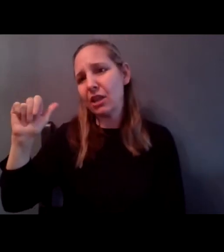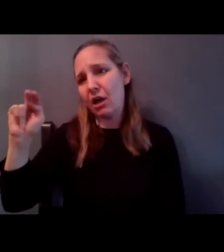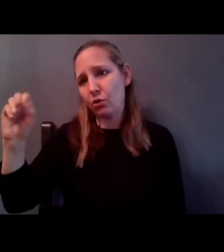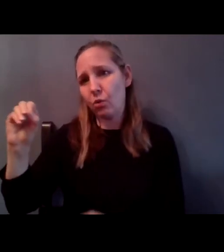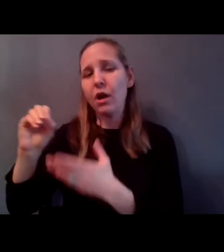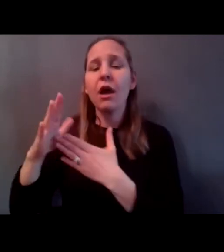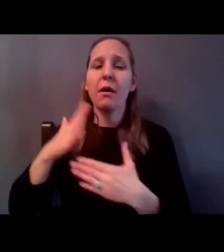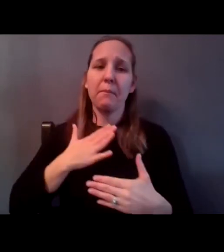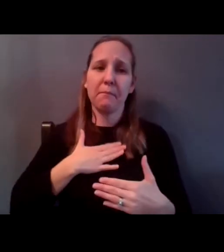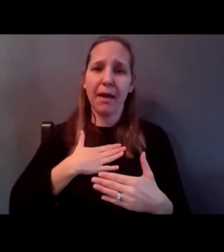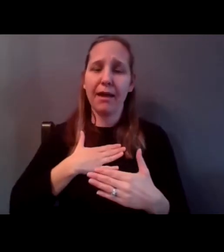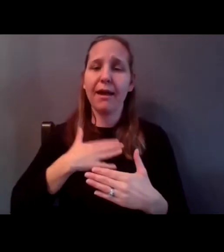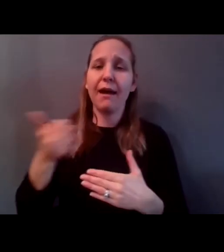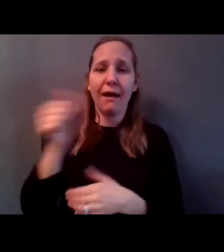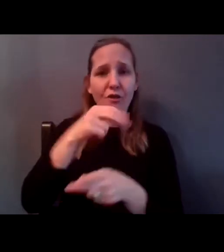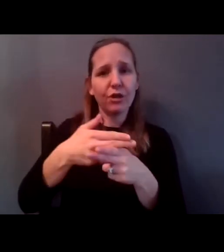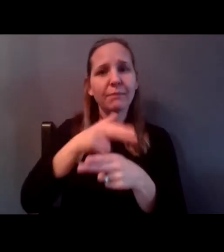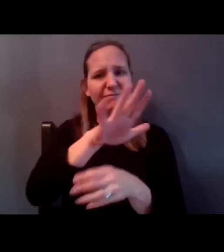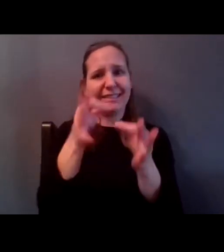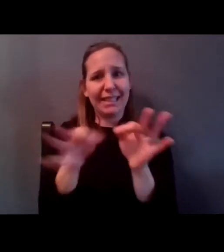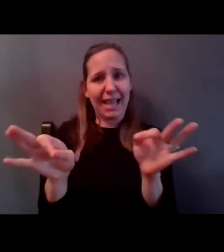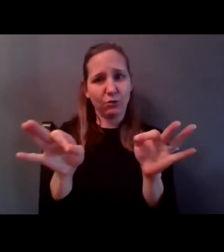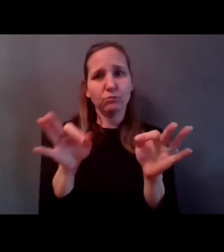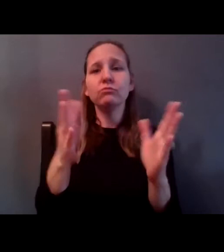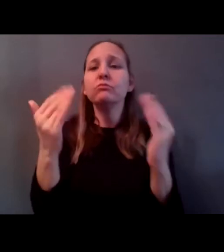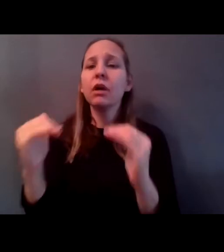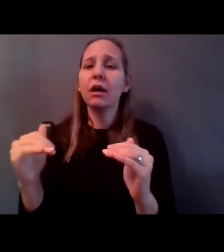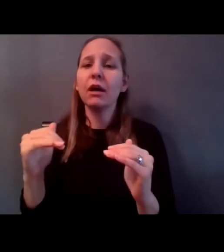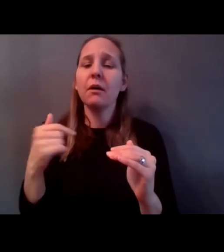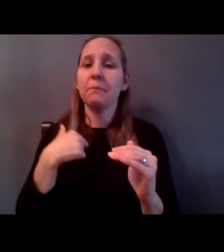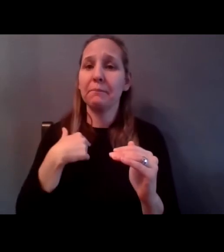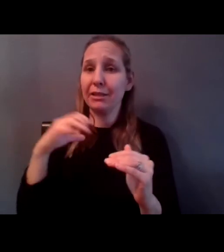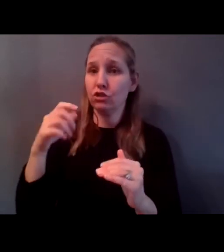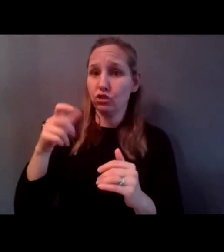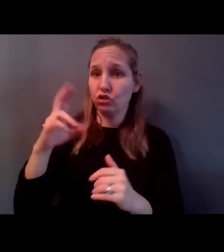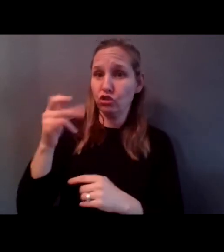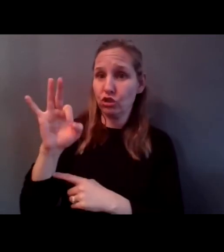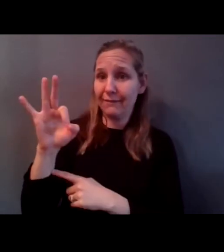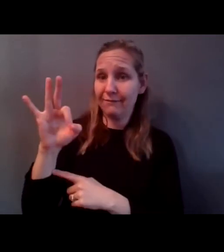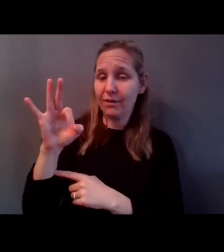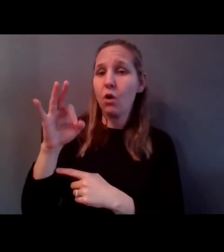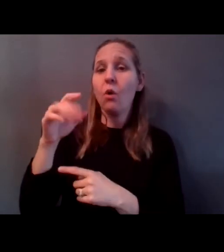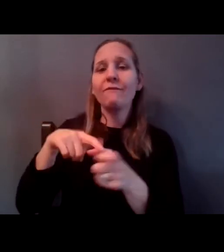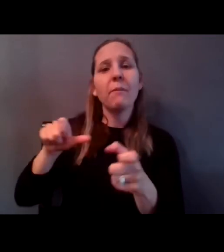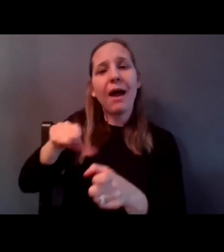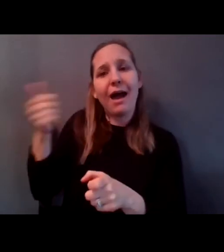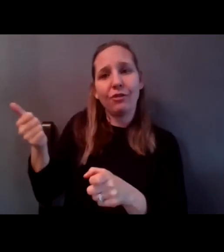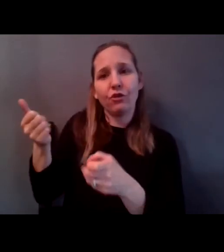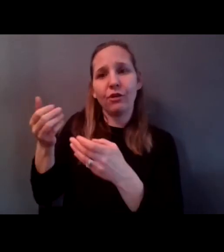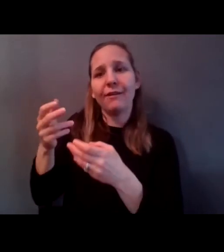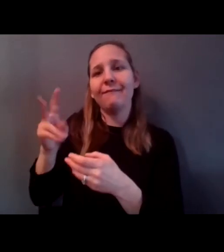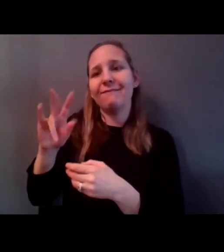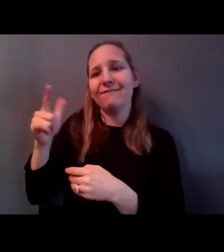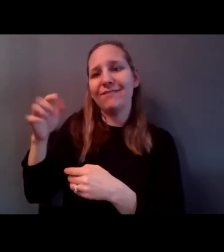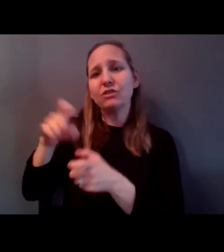My chieftain name is Sukyo, and my chieftainship comes from the village of Akulchan, which is on the west side of Howe